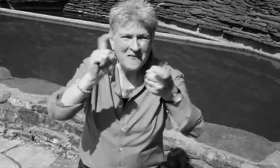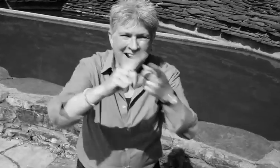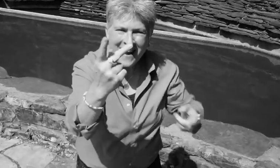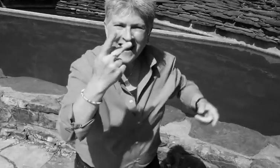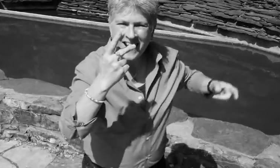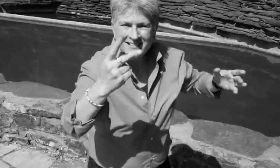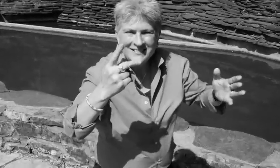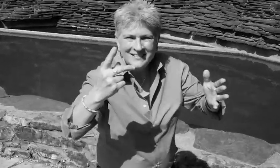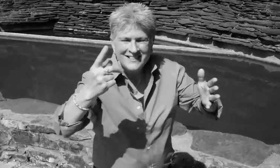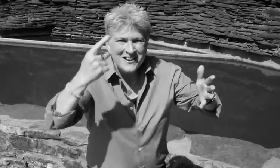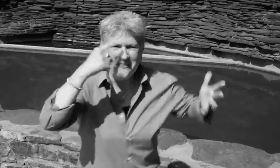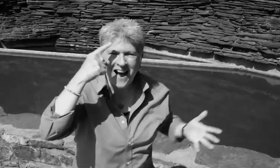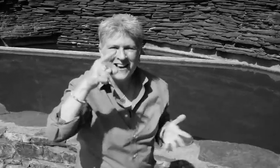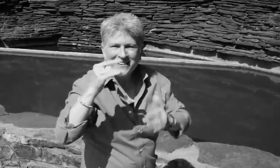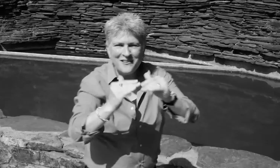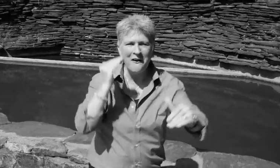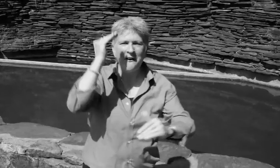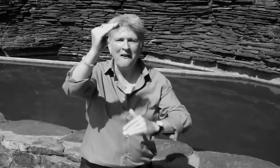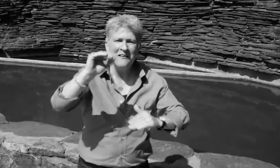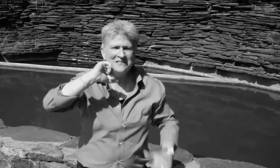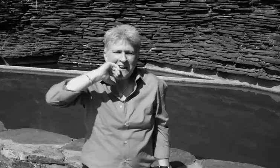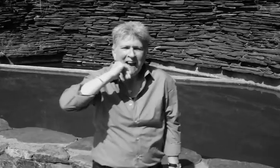Old friend, why are you so shy?